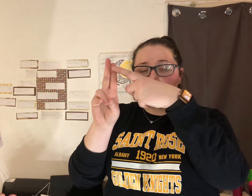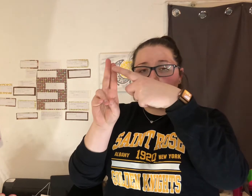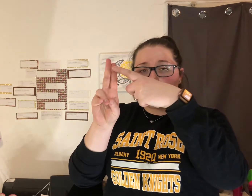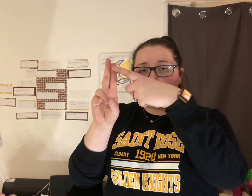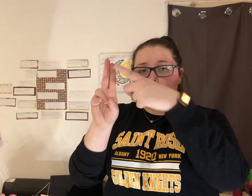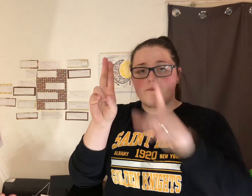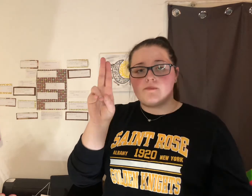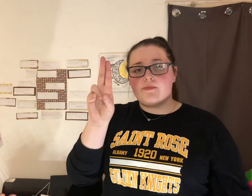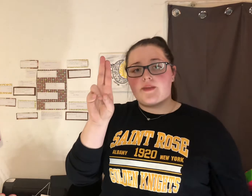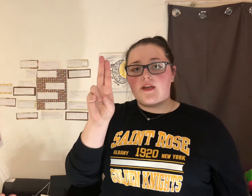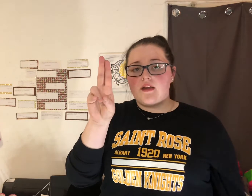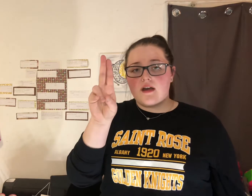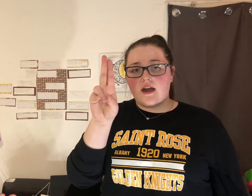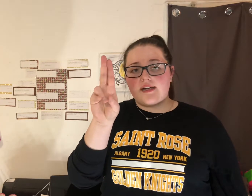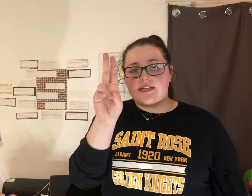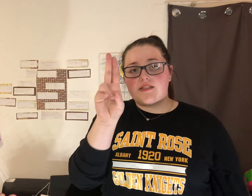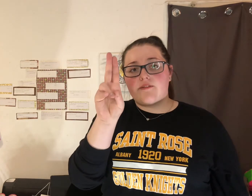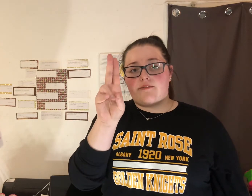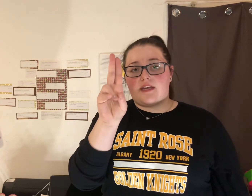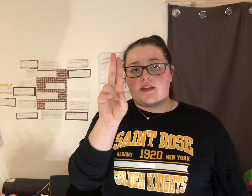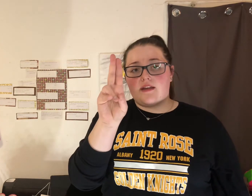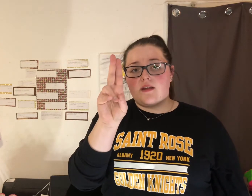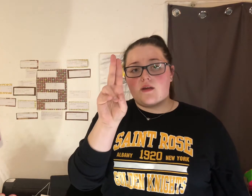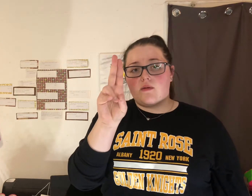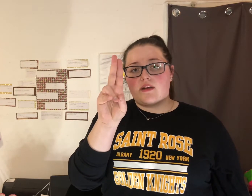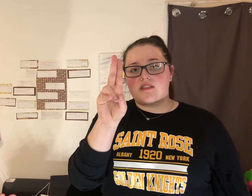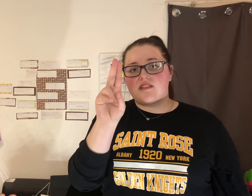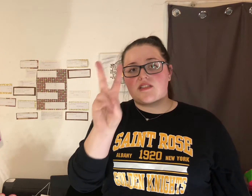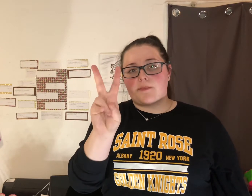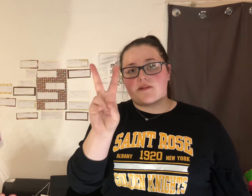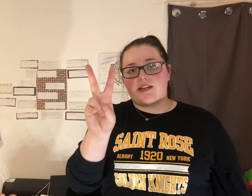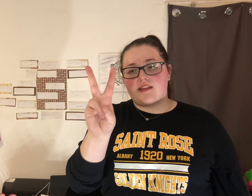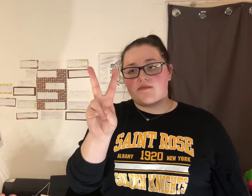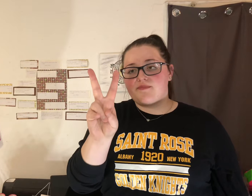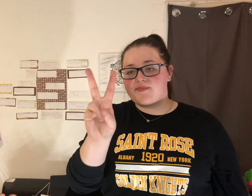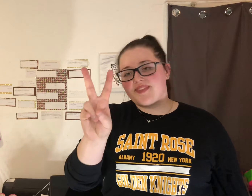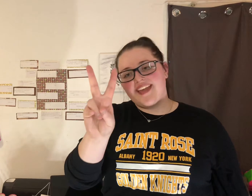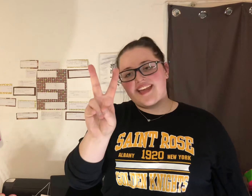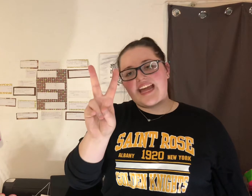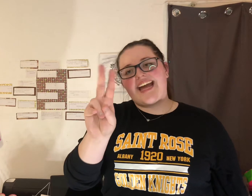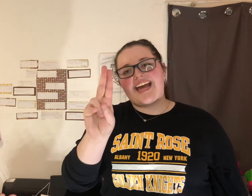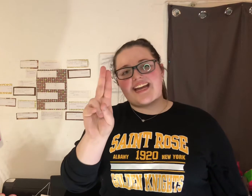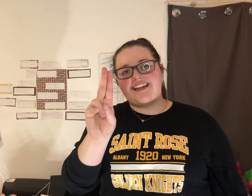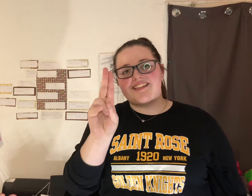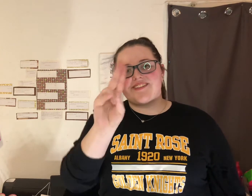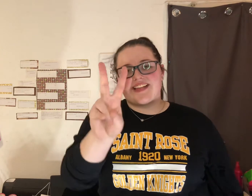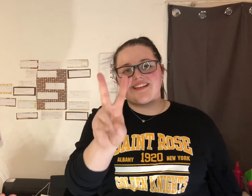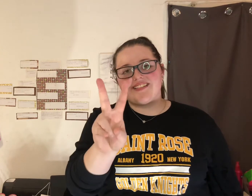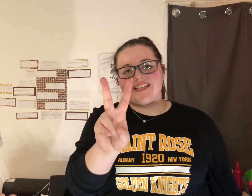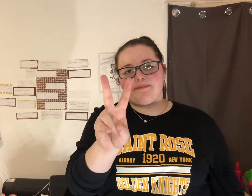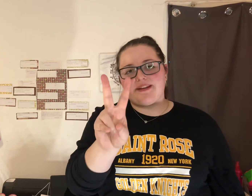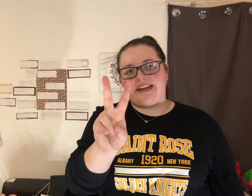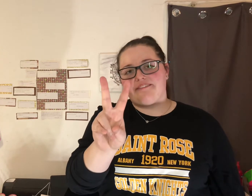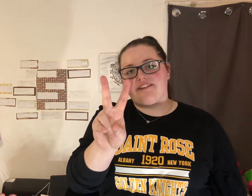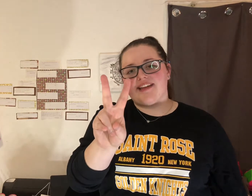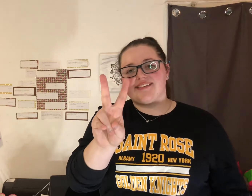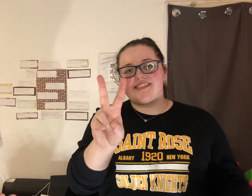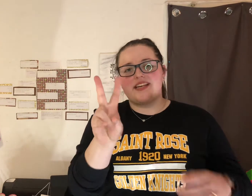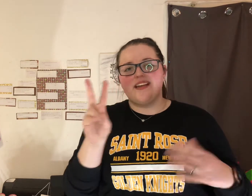U. Alrighty, so V. We're going to separate them. Okay, I kind of like doing that. They're separated friends. We